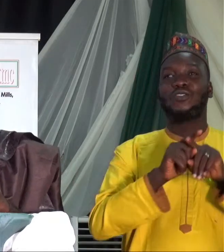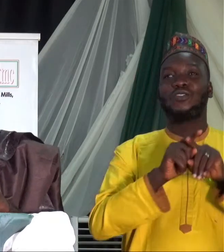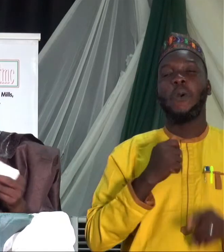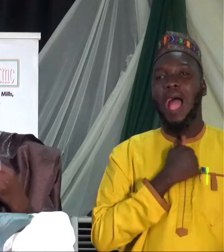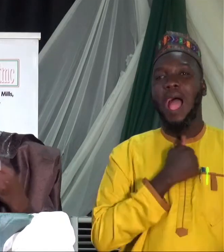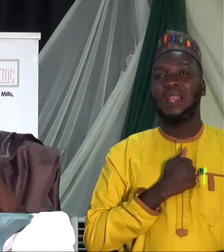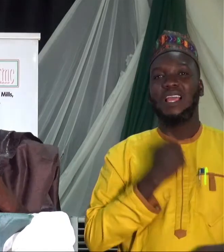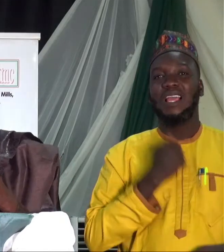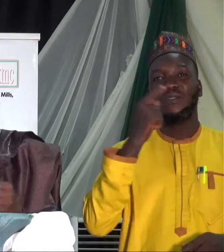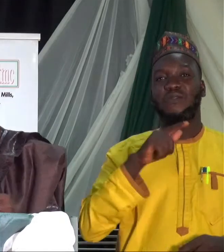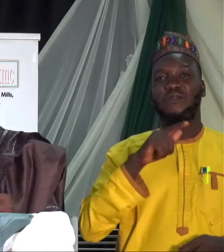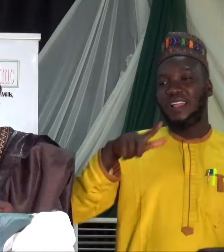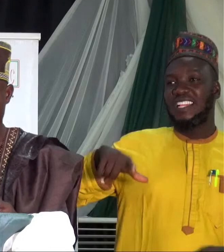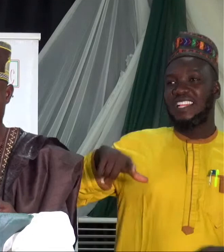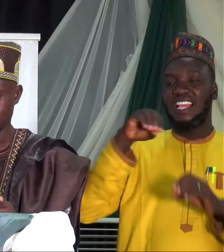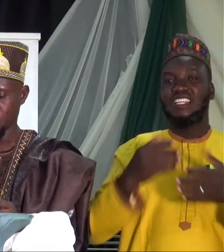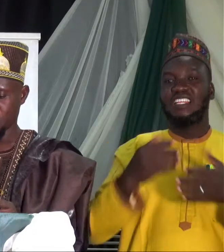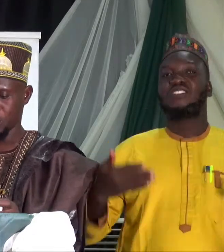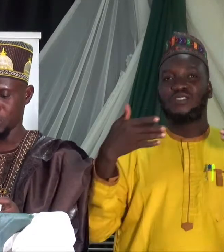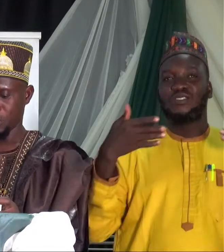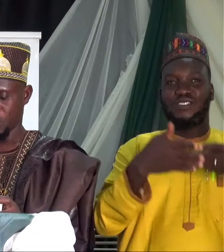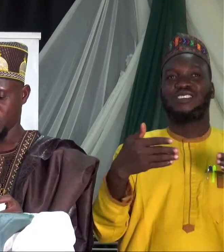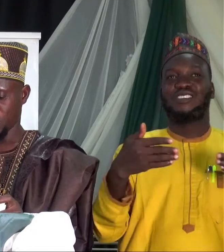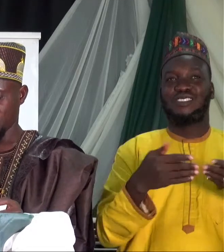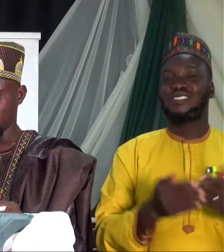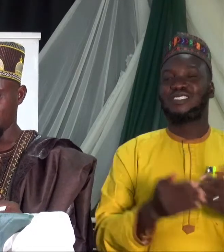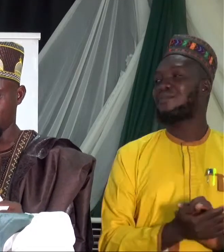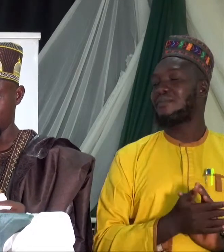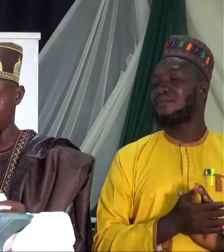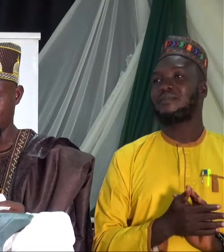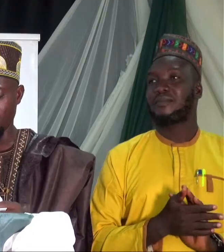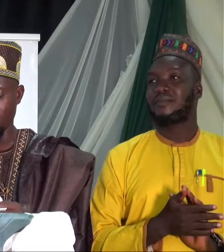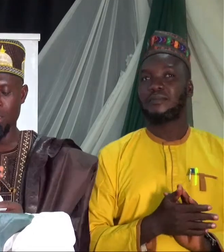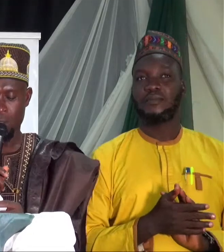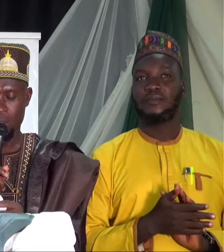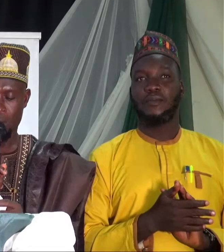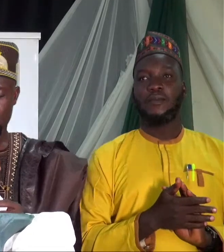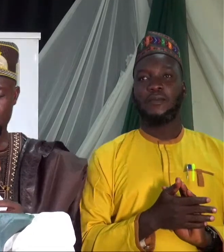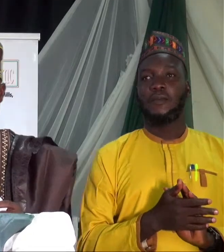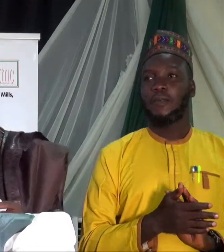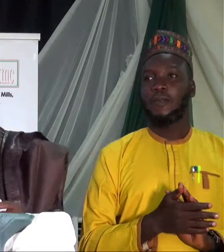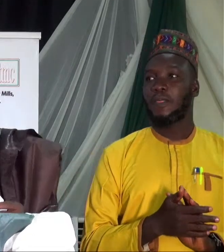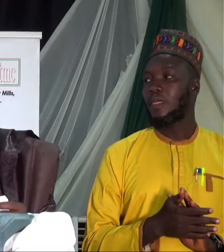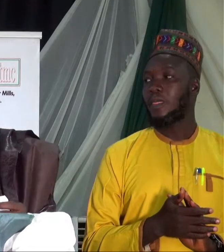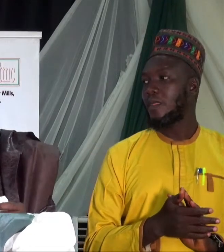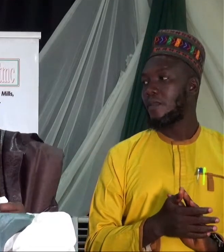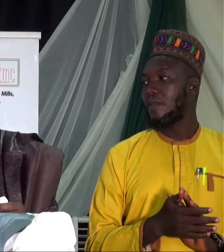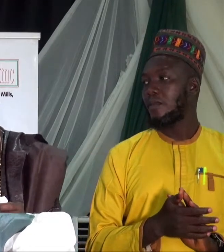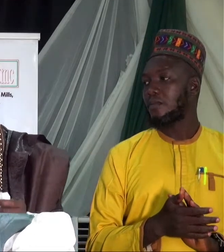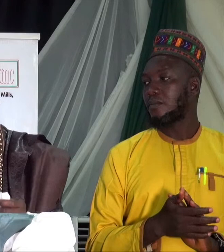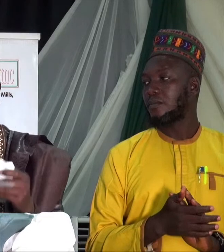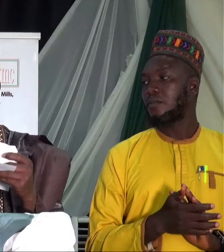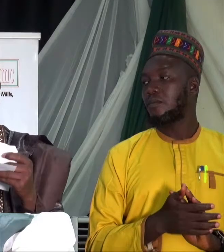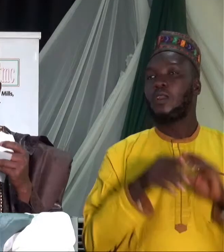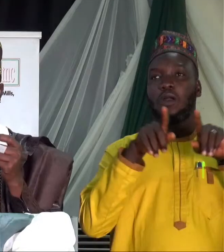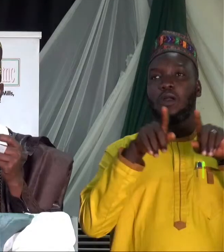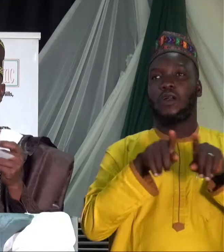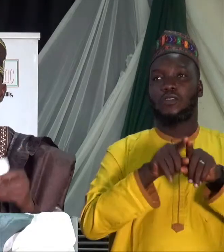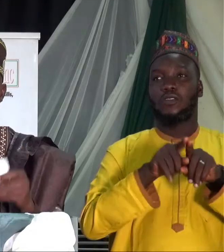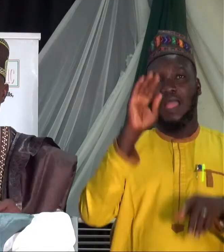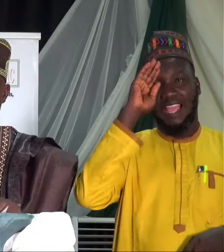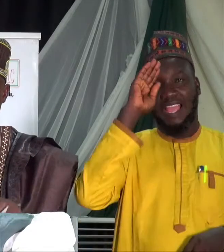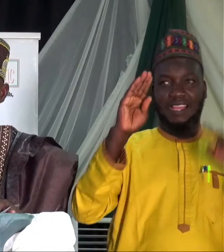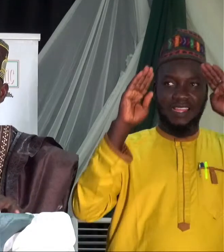in the introduction because he has arrived quite a while ago. Ben. Bagana mo ki baba